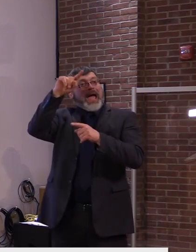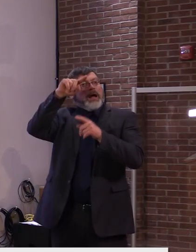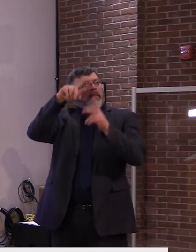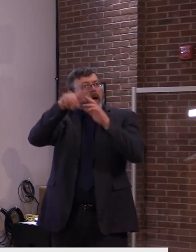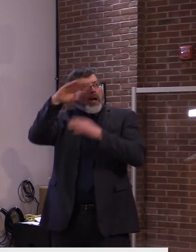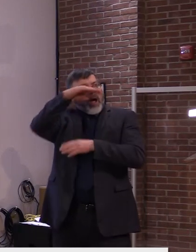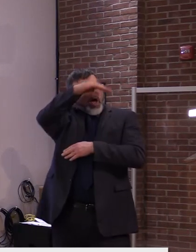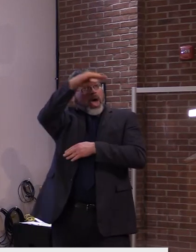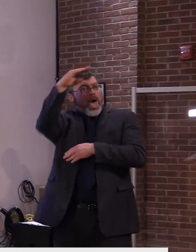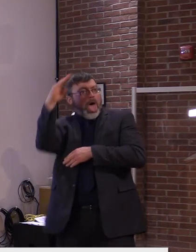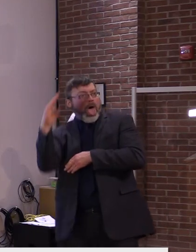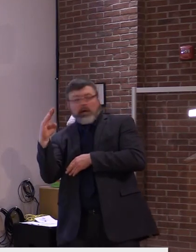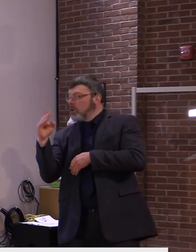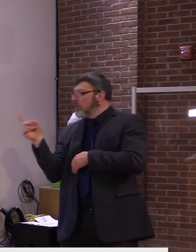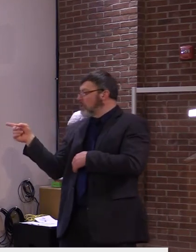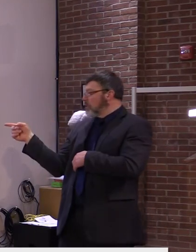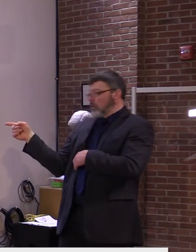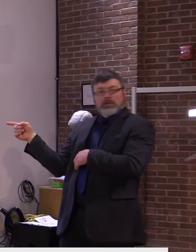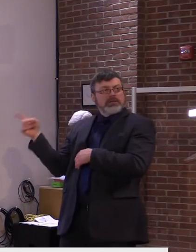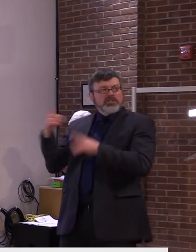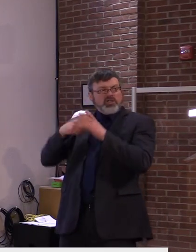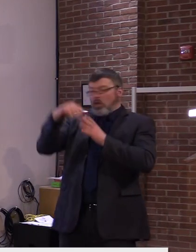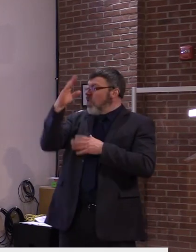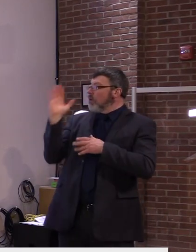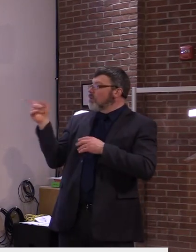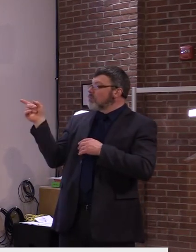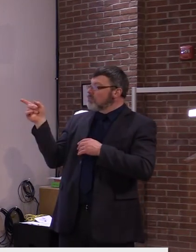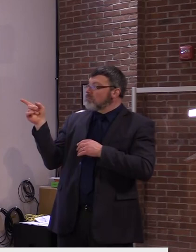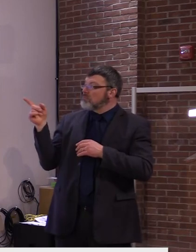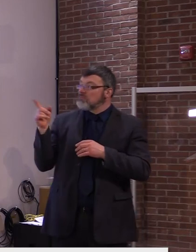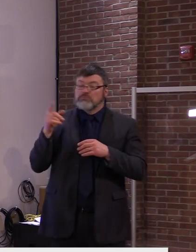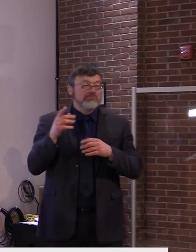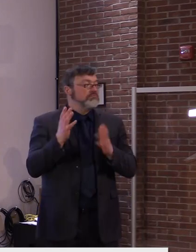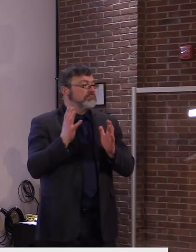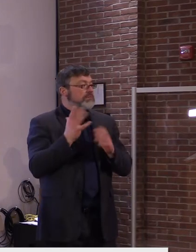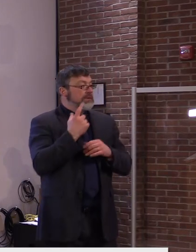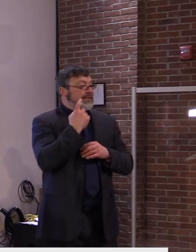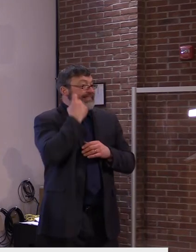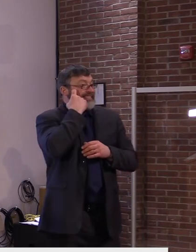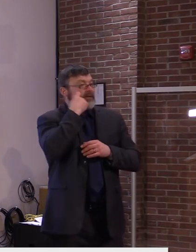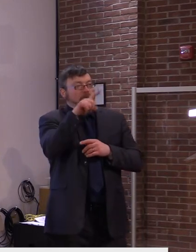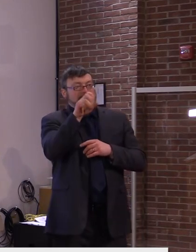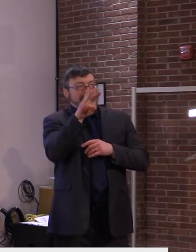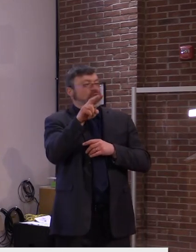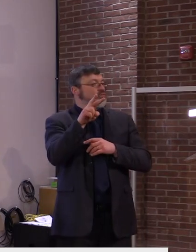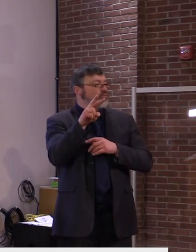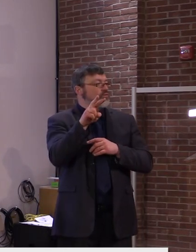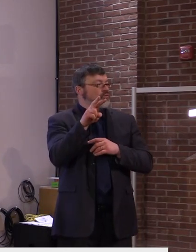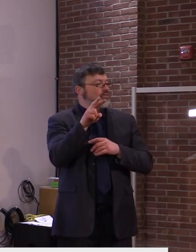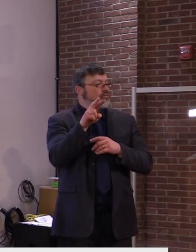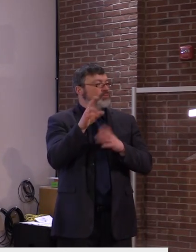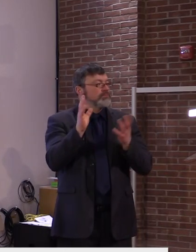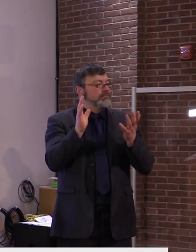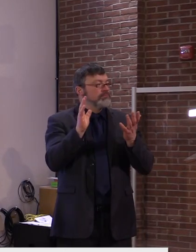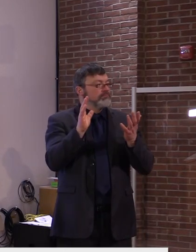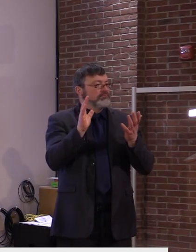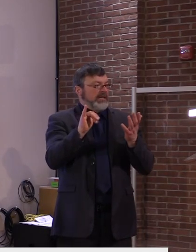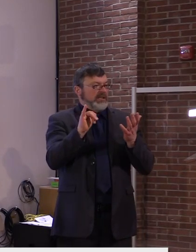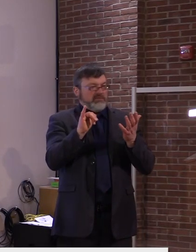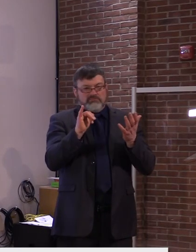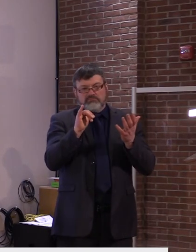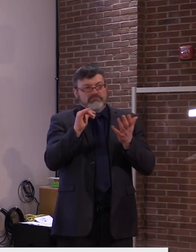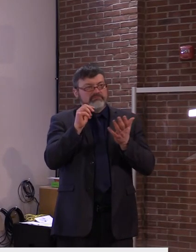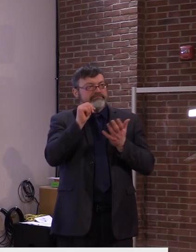in Vermont. We were in double digits for several days. We're now at 162 for the most recent